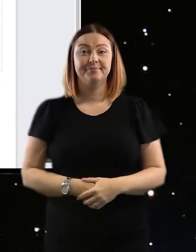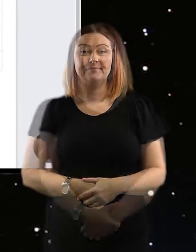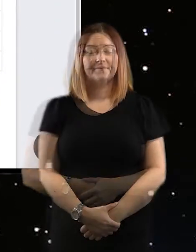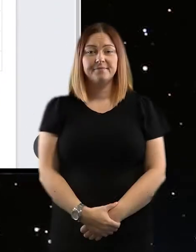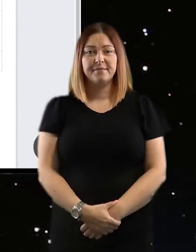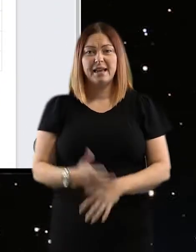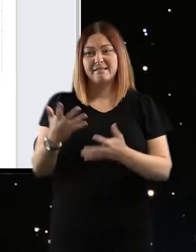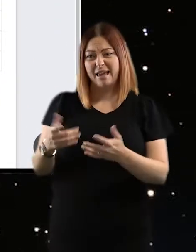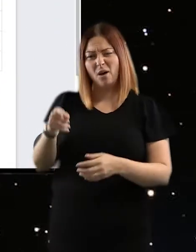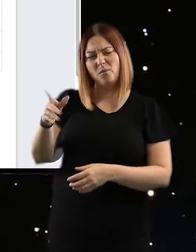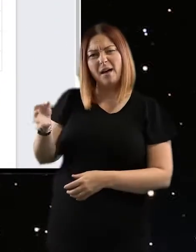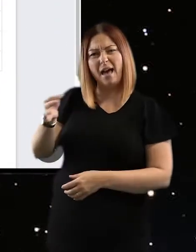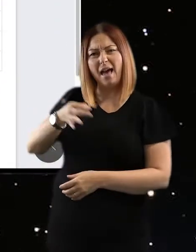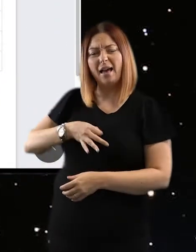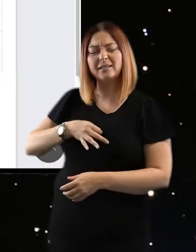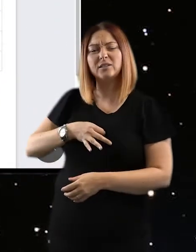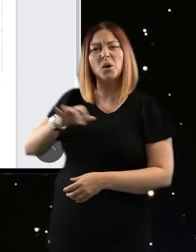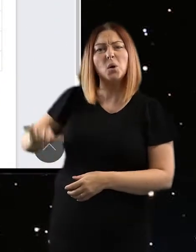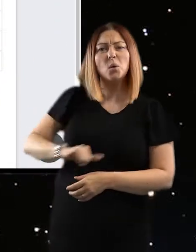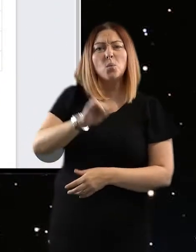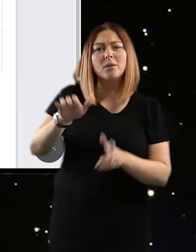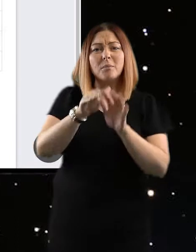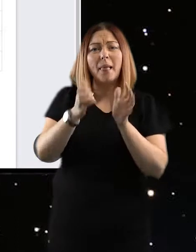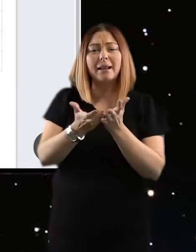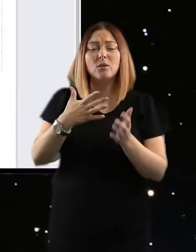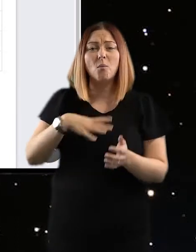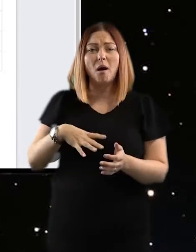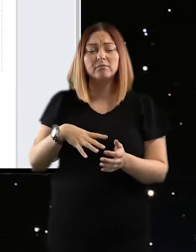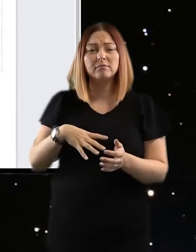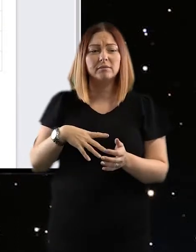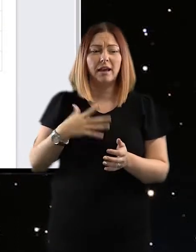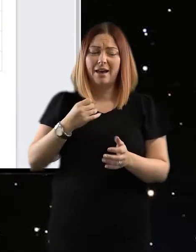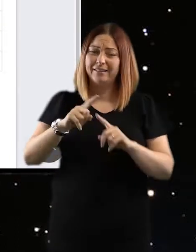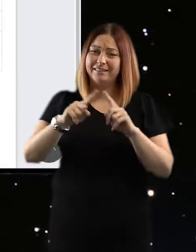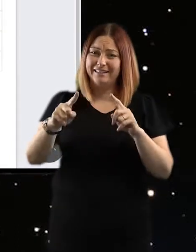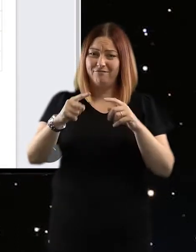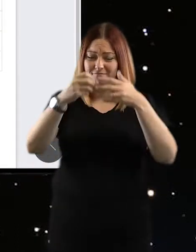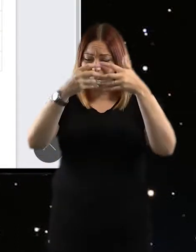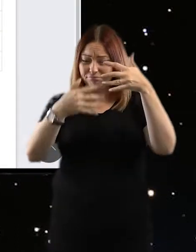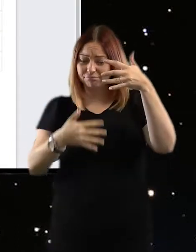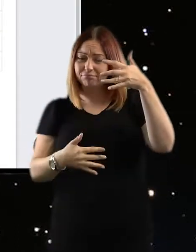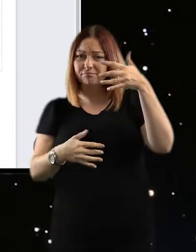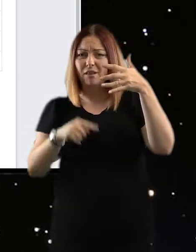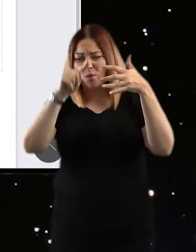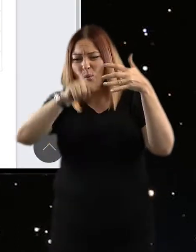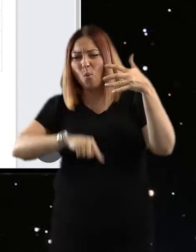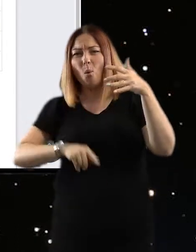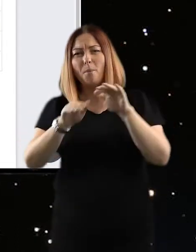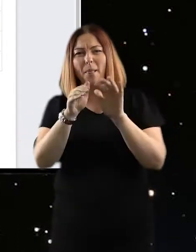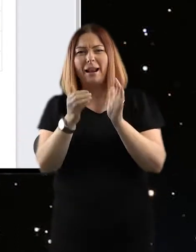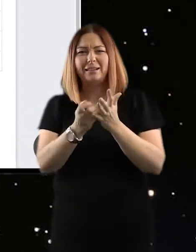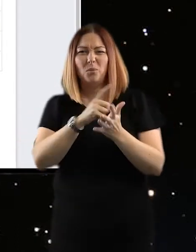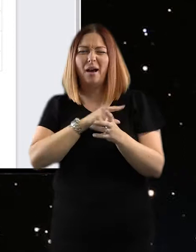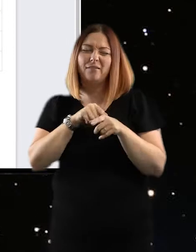me, essentially, which planet do I want? Obviously, the classification is down here, and they're all planets, because that's the section of the website we're in. So it's a